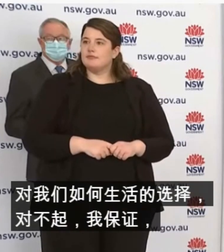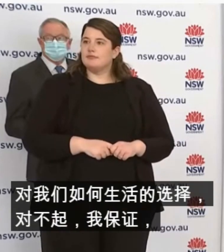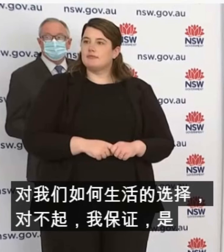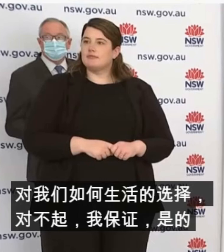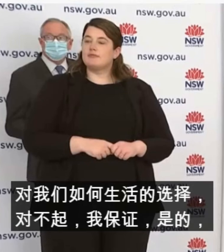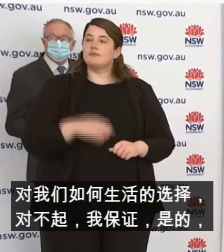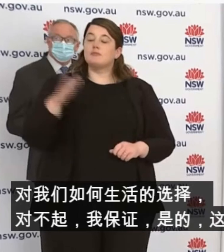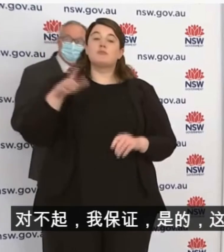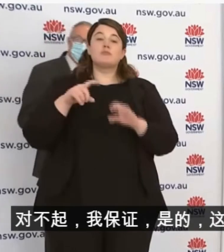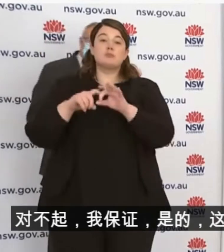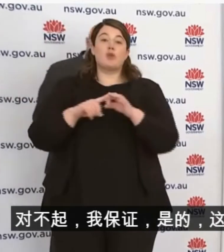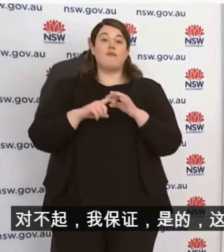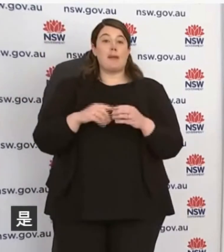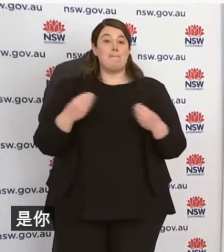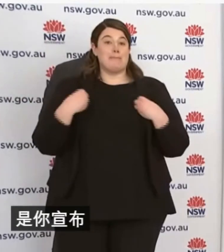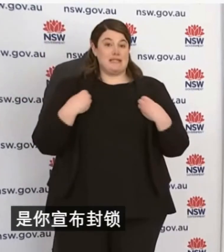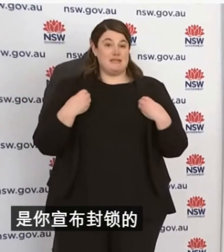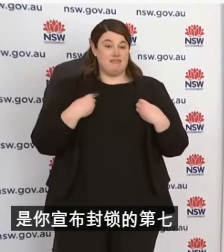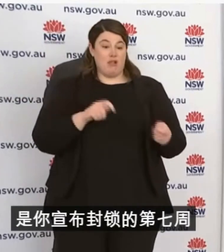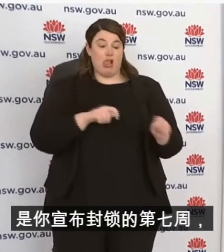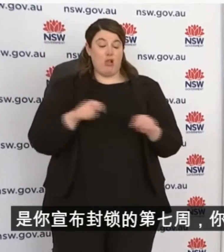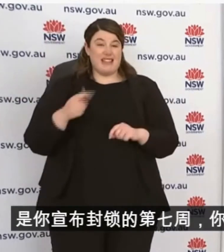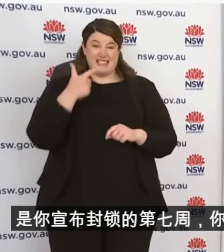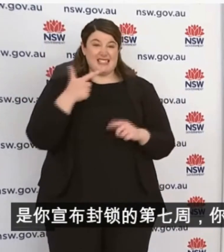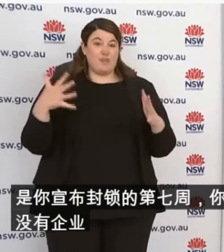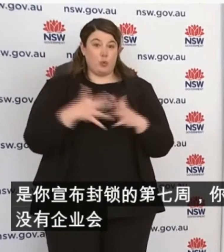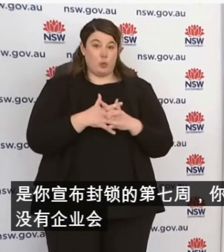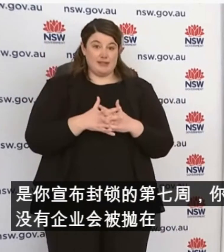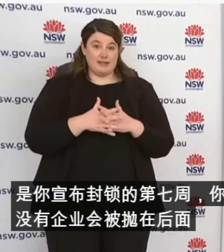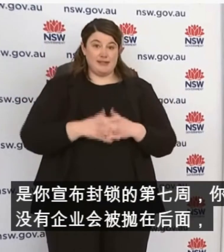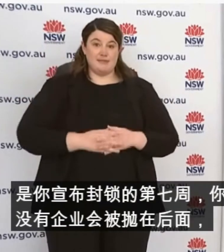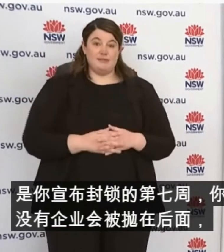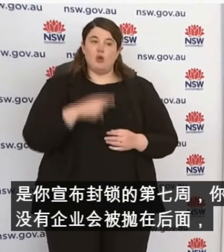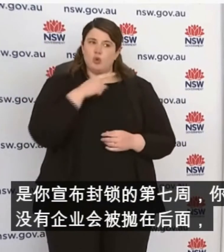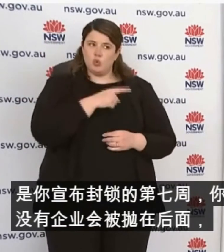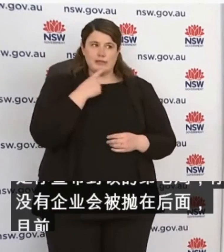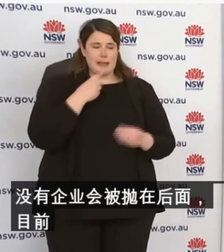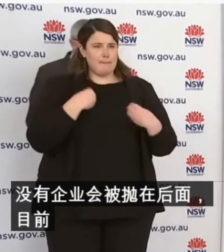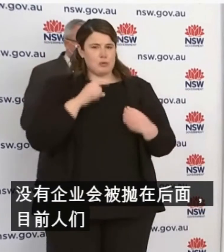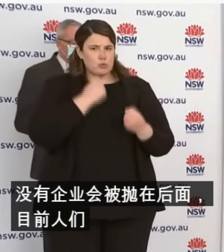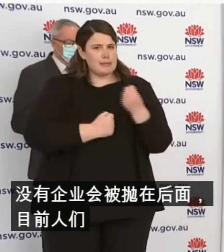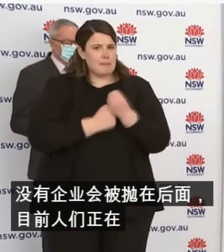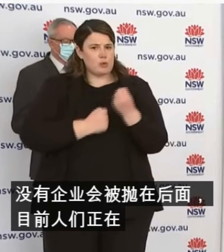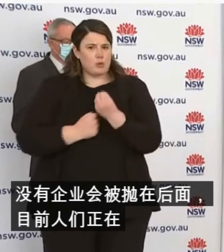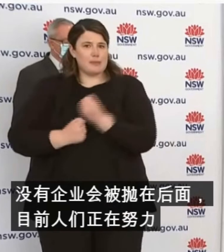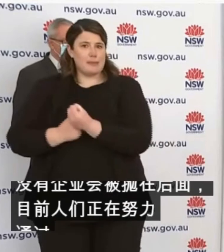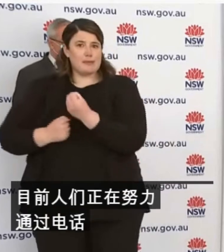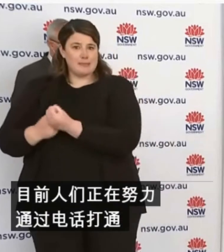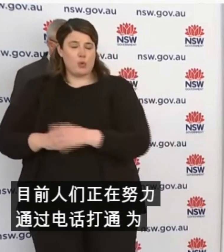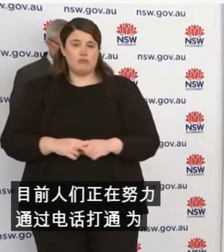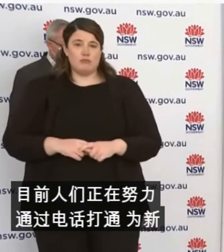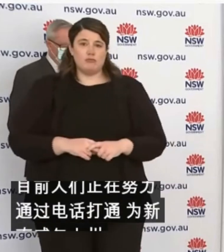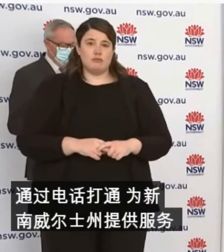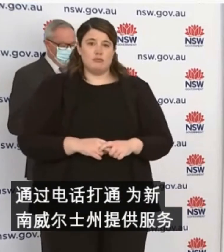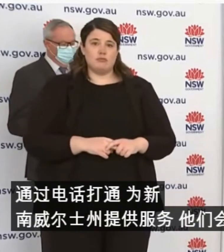Yep. It's week 7. When you announced the lockdown, you said no business would be left behind. Currently, people are struggling to get through on the